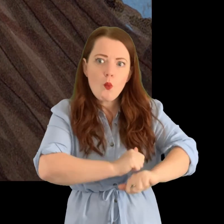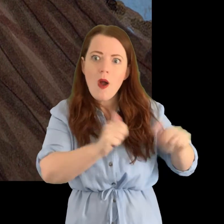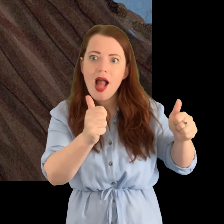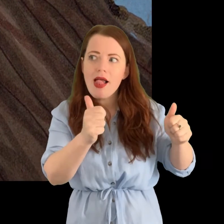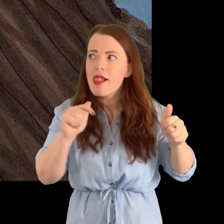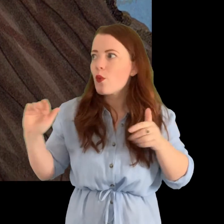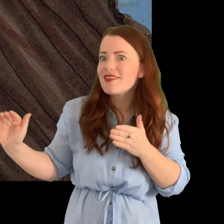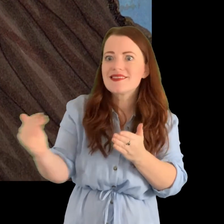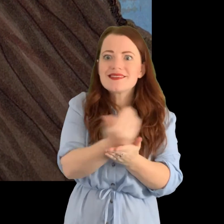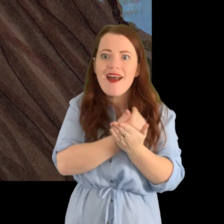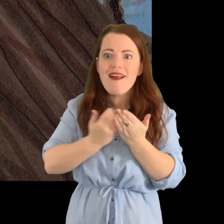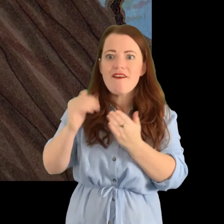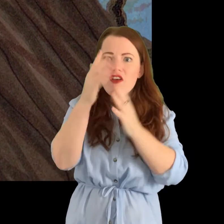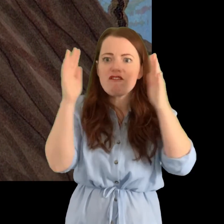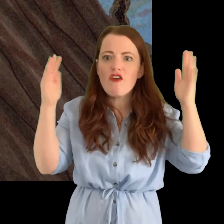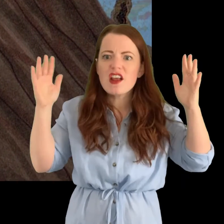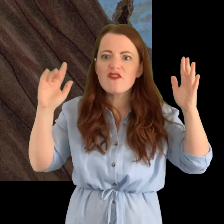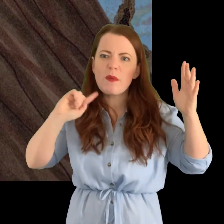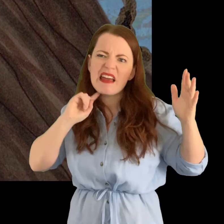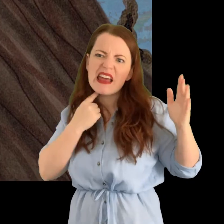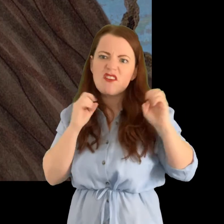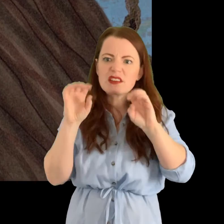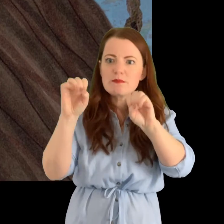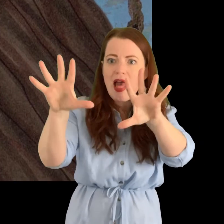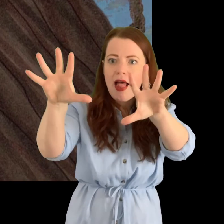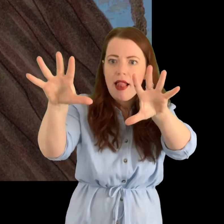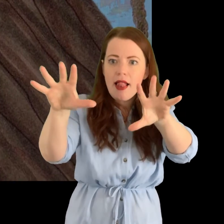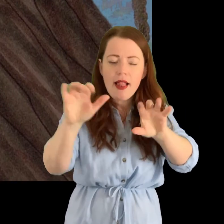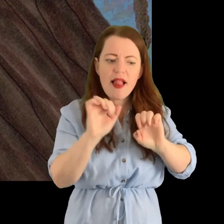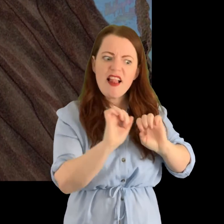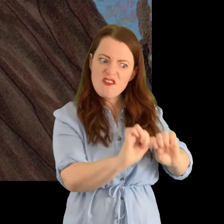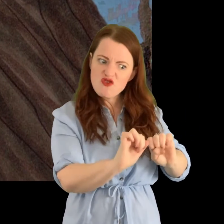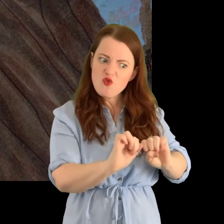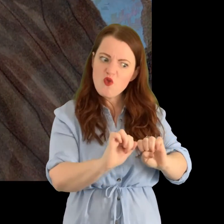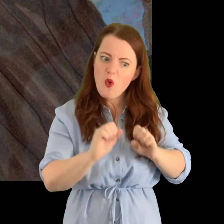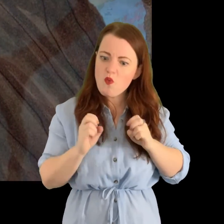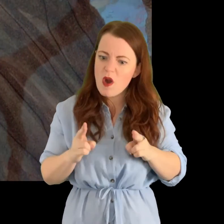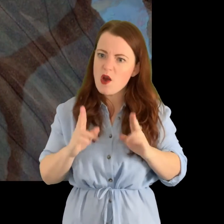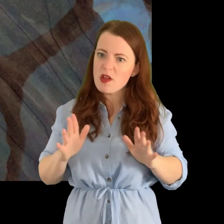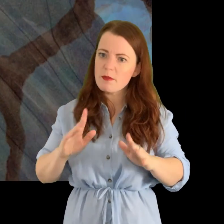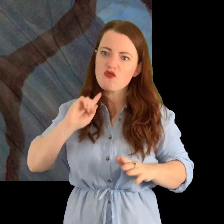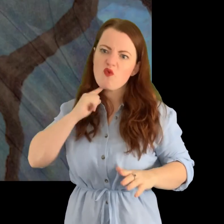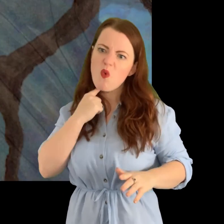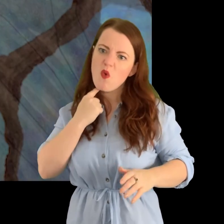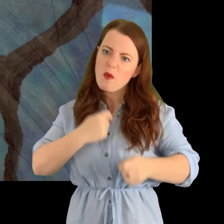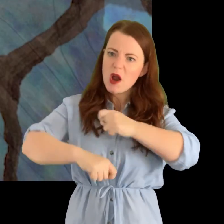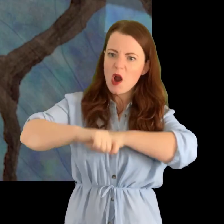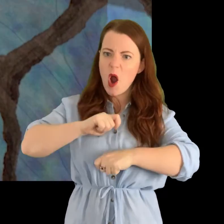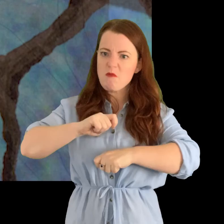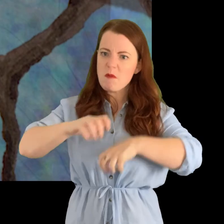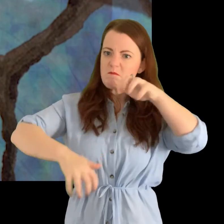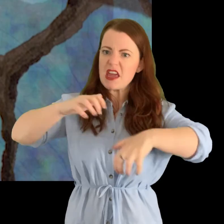perform it fair and well, will save the forest from an evil spell. Your way will be savage, your way will be cruel,